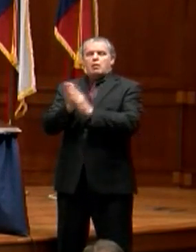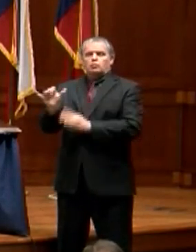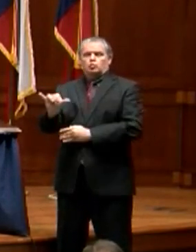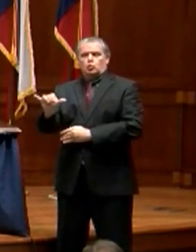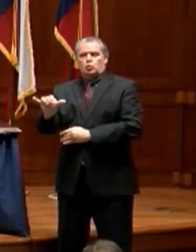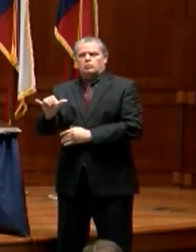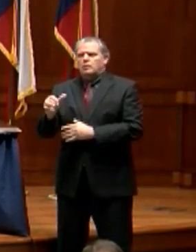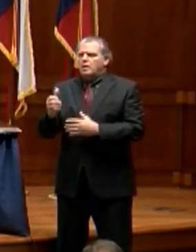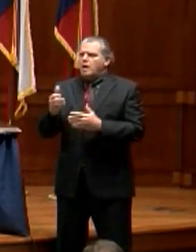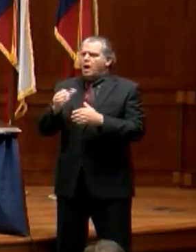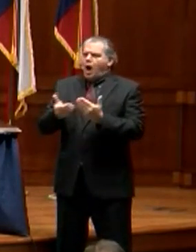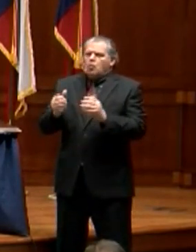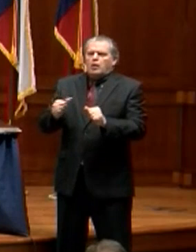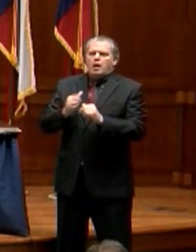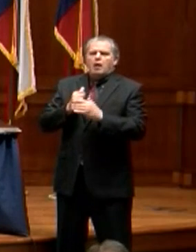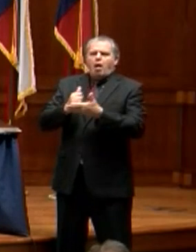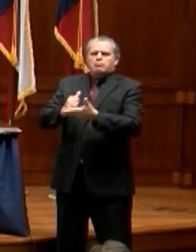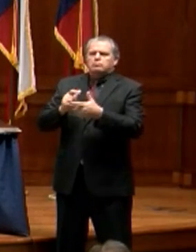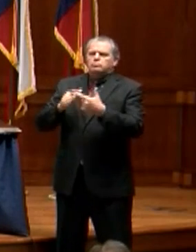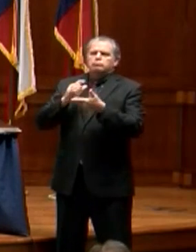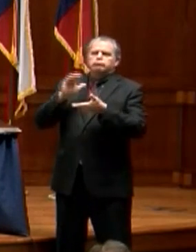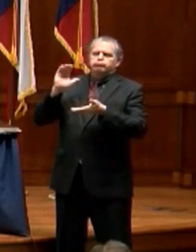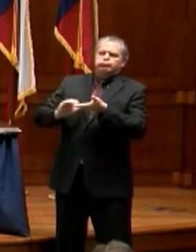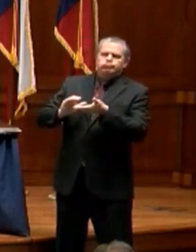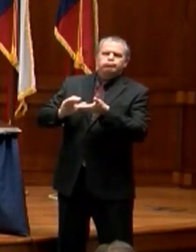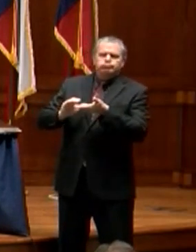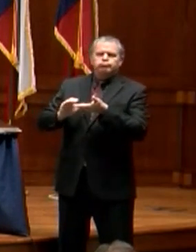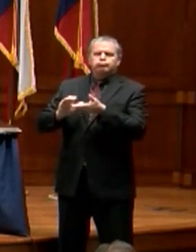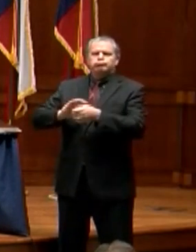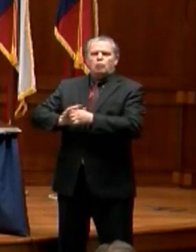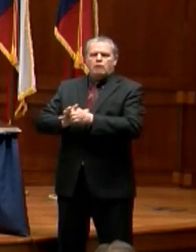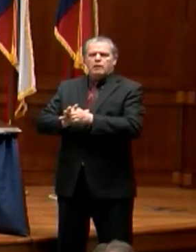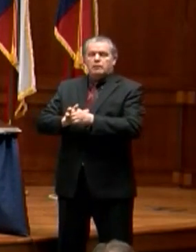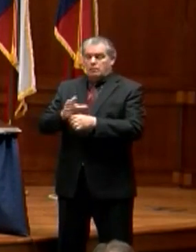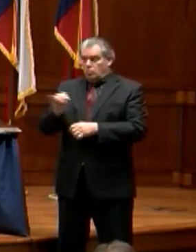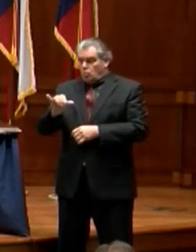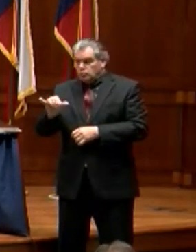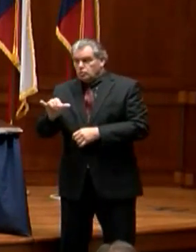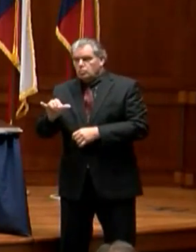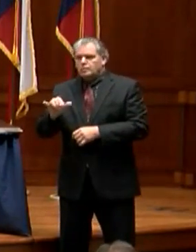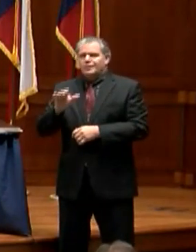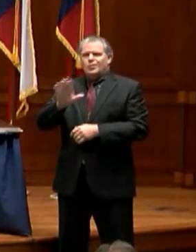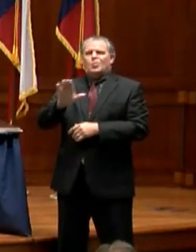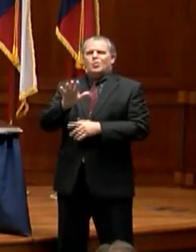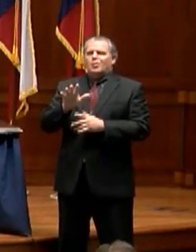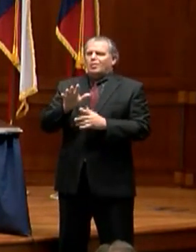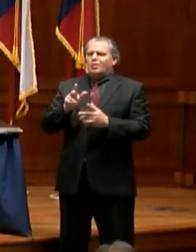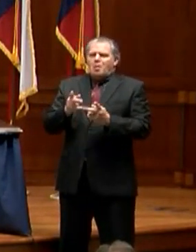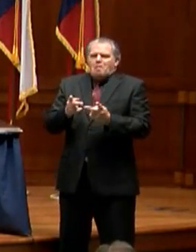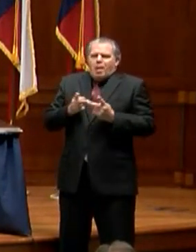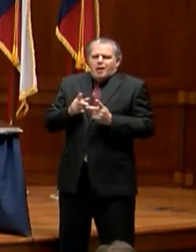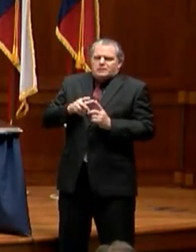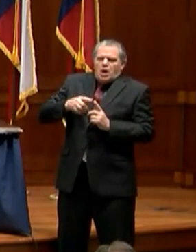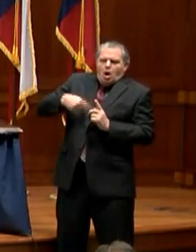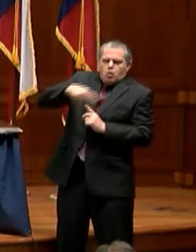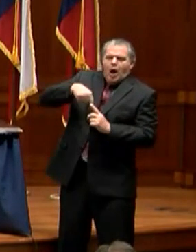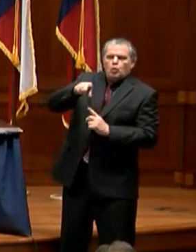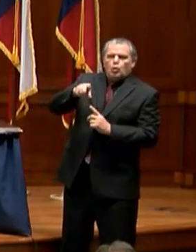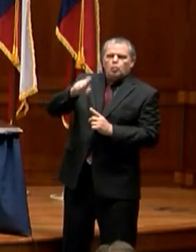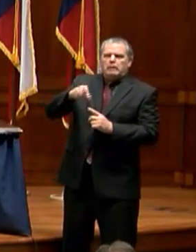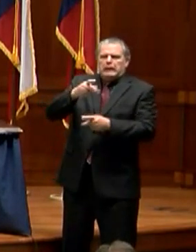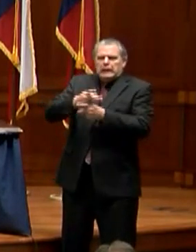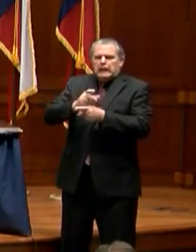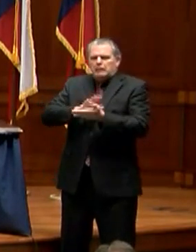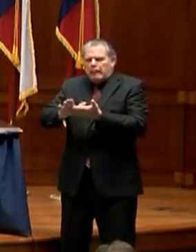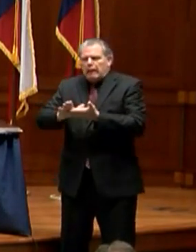of barriers will help. And then, of course, there's the layer of your environment, of keeping that environment clean and